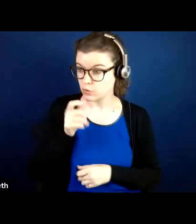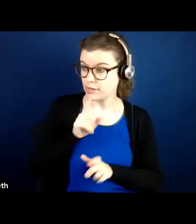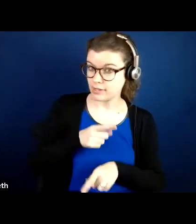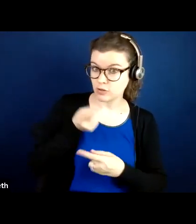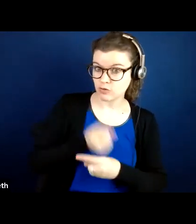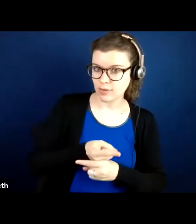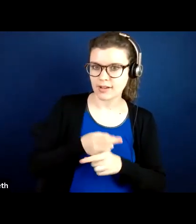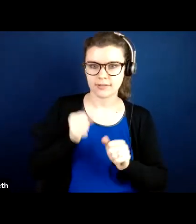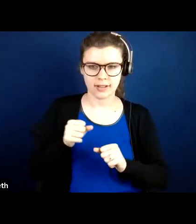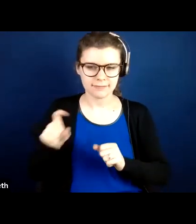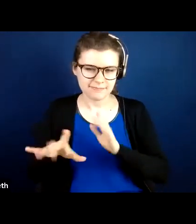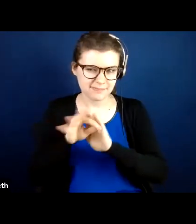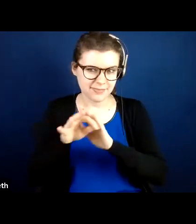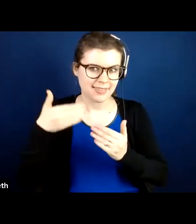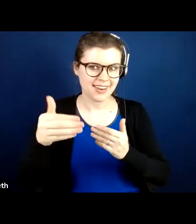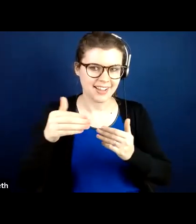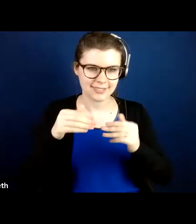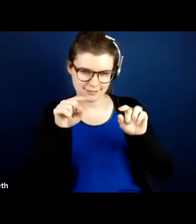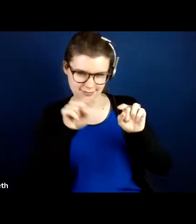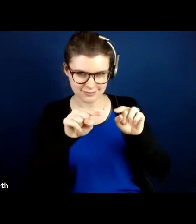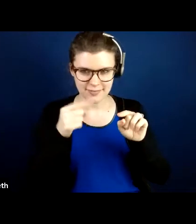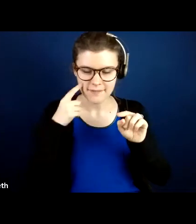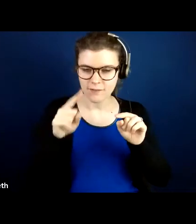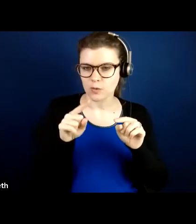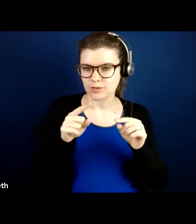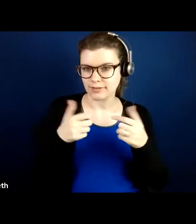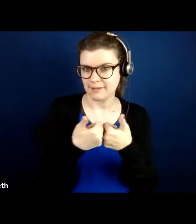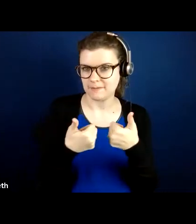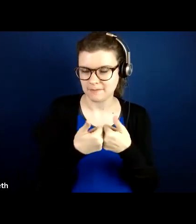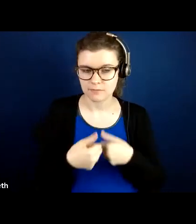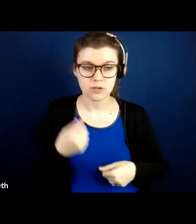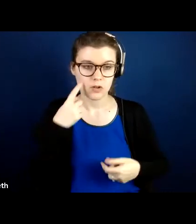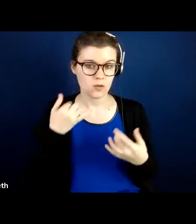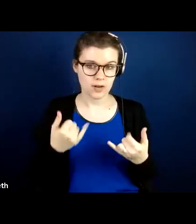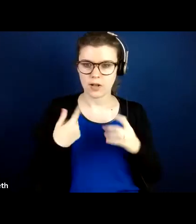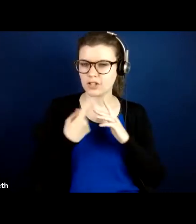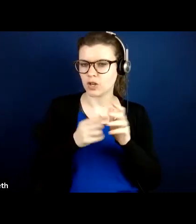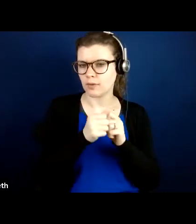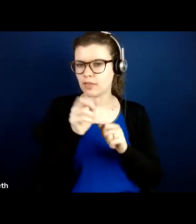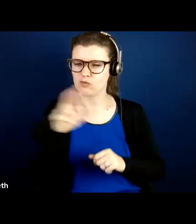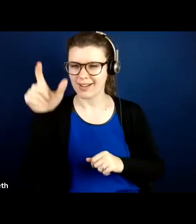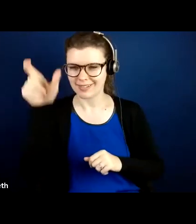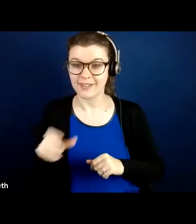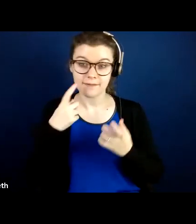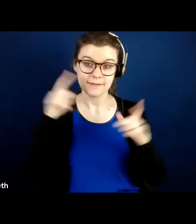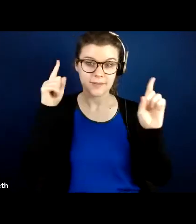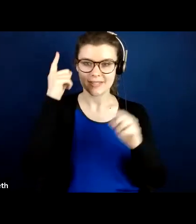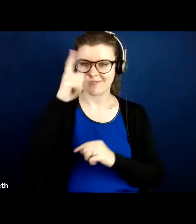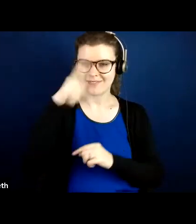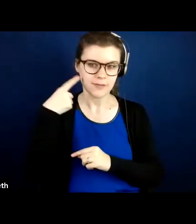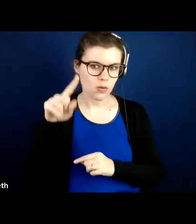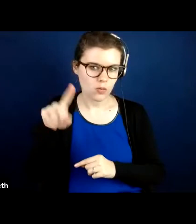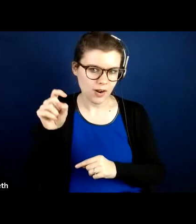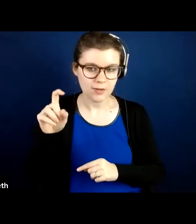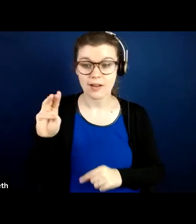choose the next category. So for right now, I'm just going to pick famous faces of 100. Marsha will